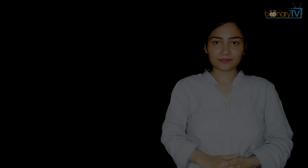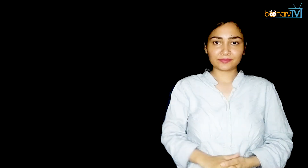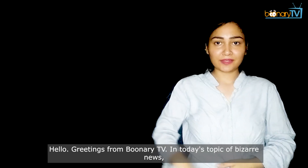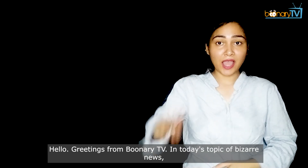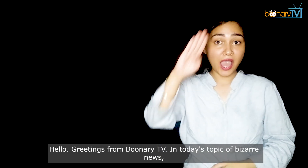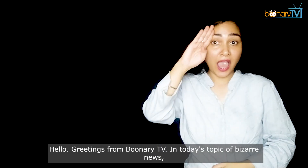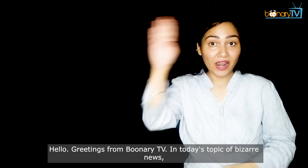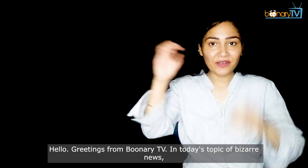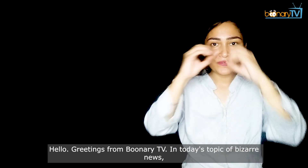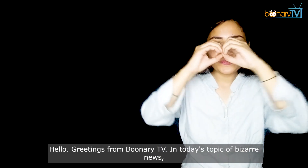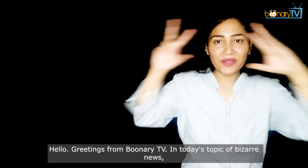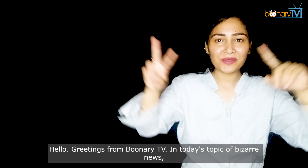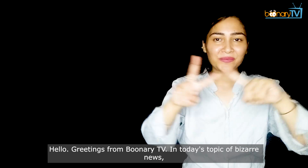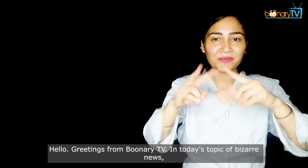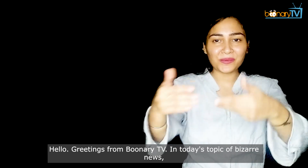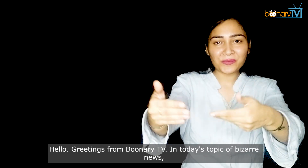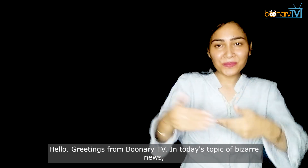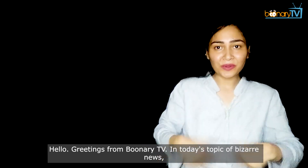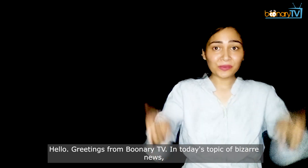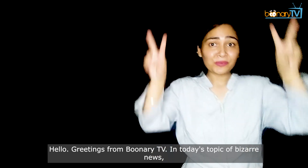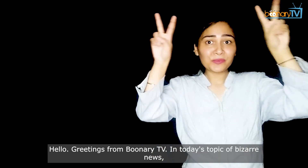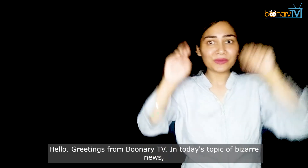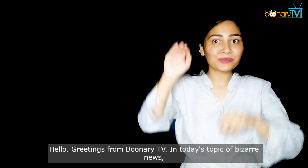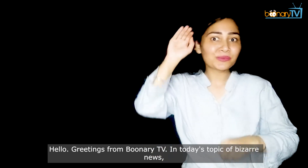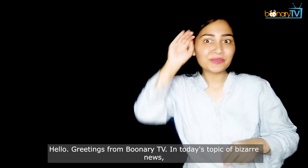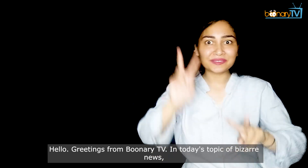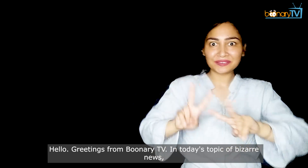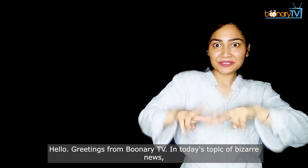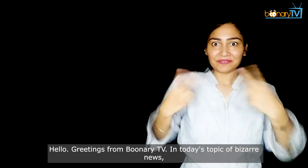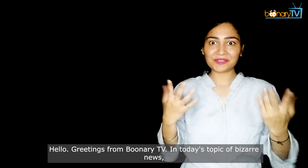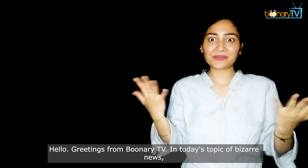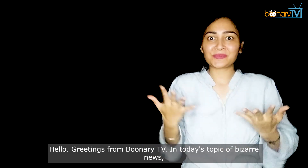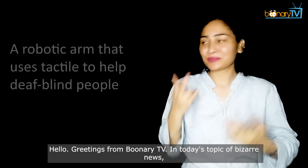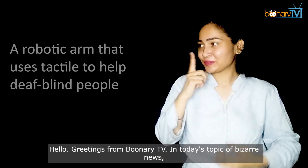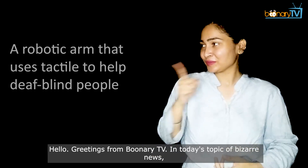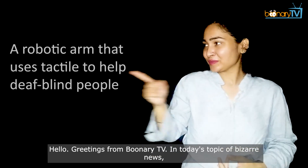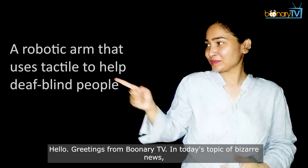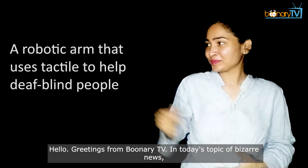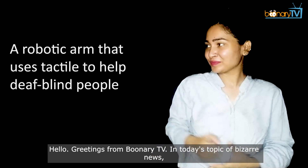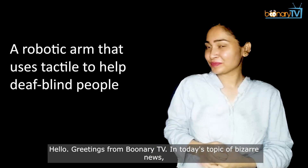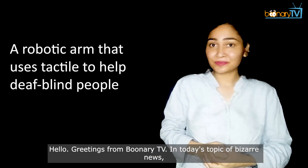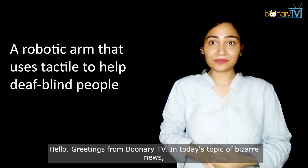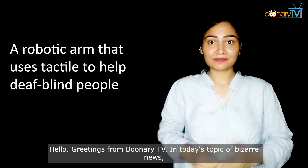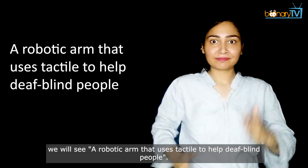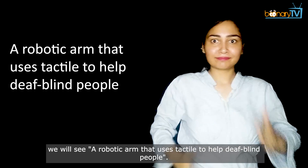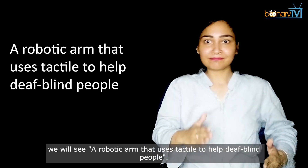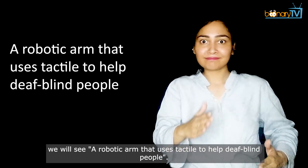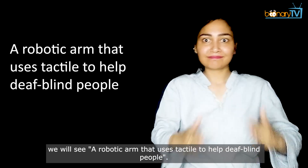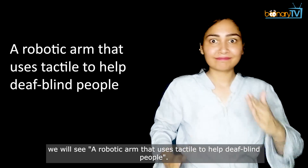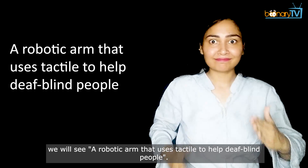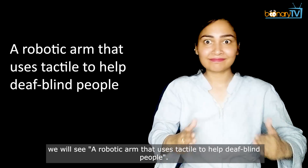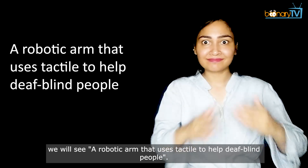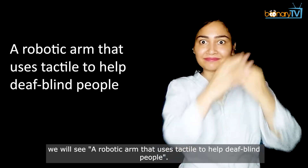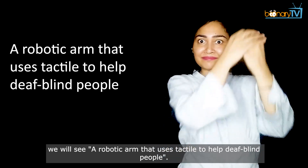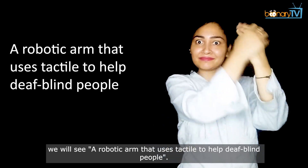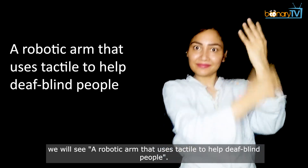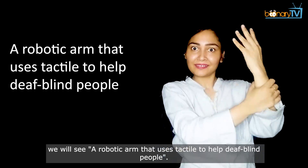Hello, greetings from Boonari TV. In today's topic of bizarre news, we will see a